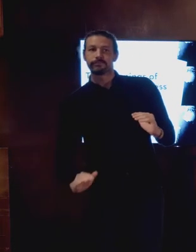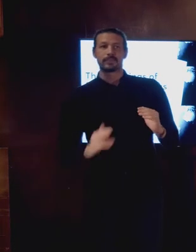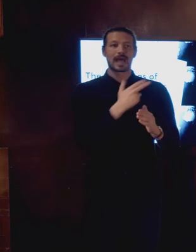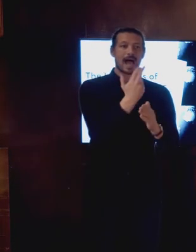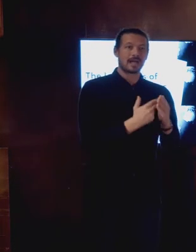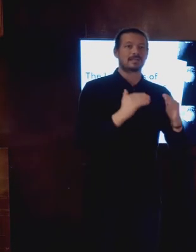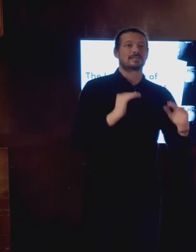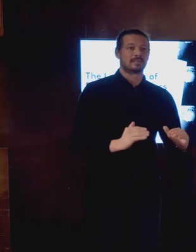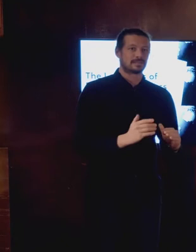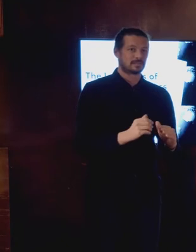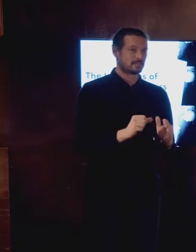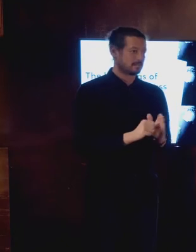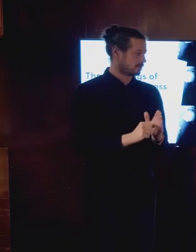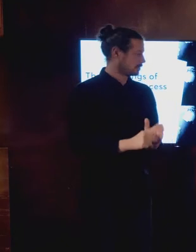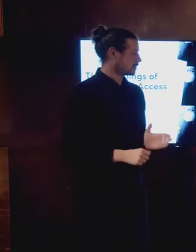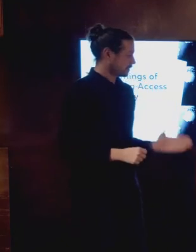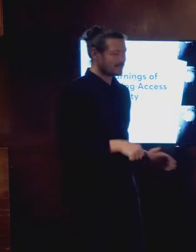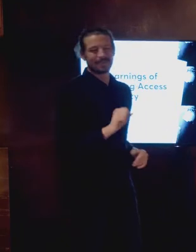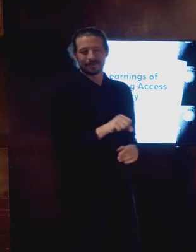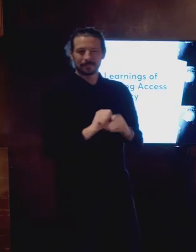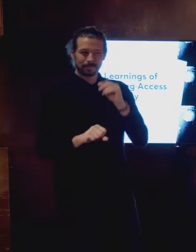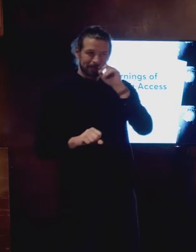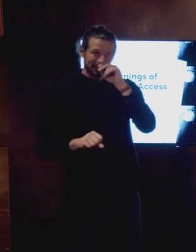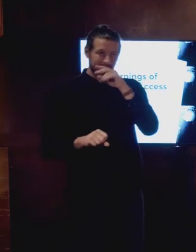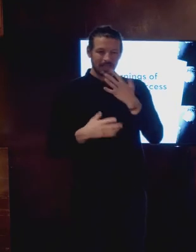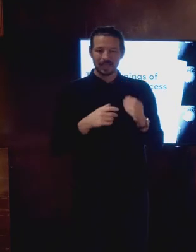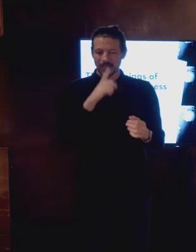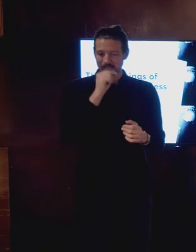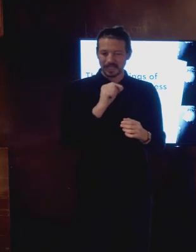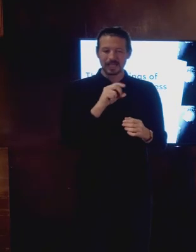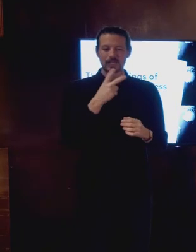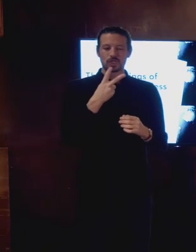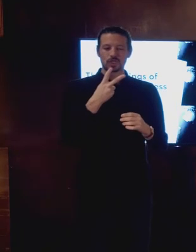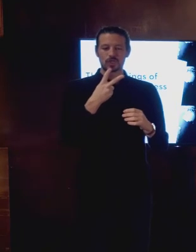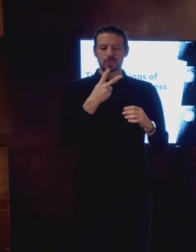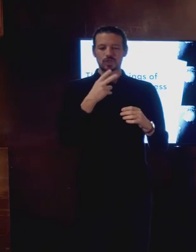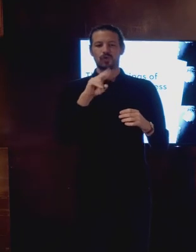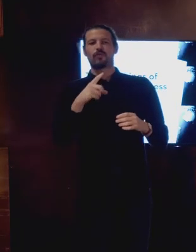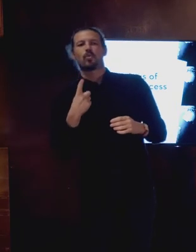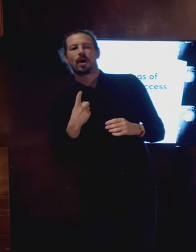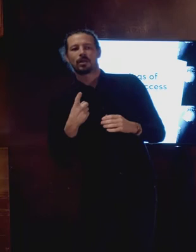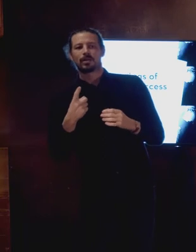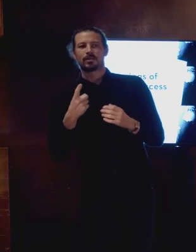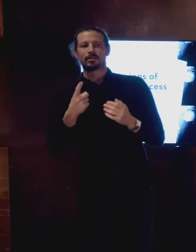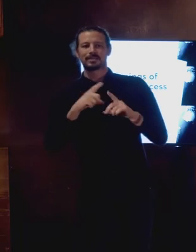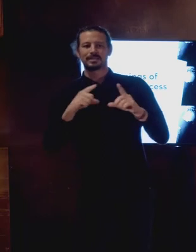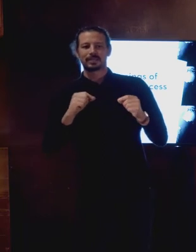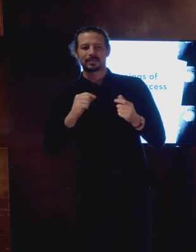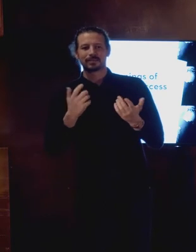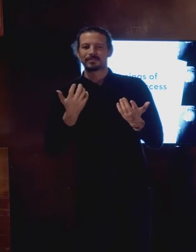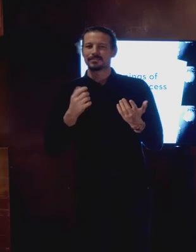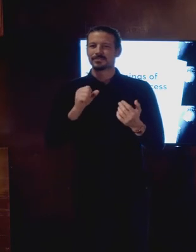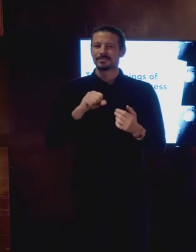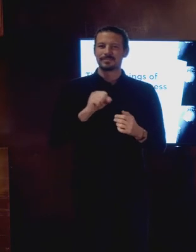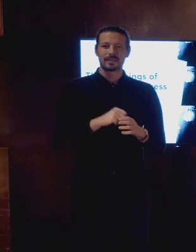money. That's where I think those things are like two for one nights, whatever. So if you make sure, I mean, it means that it's not